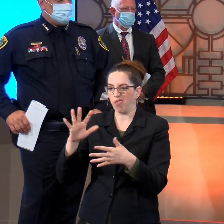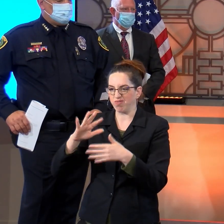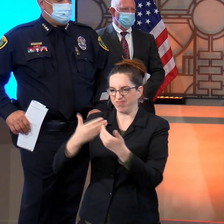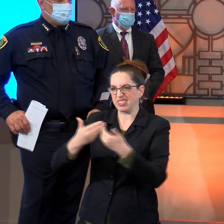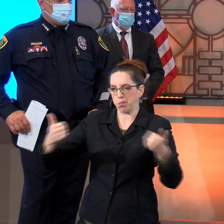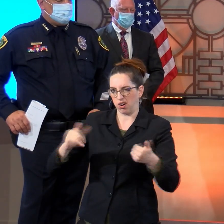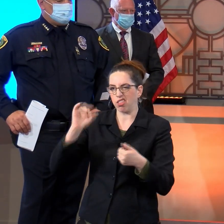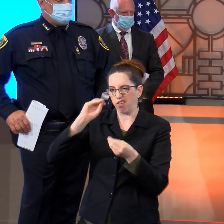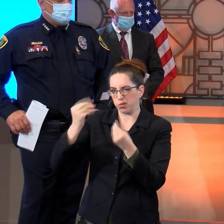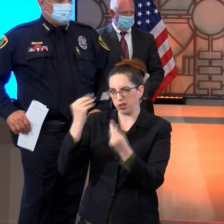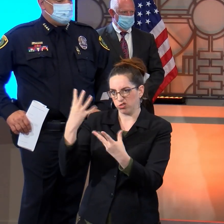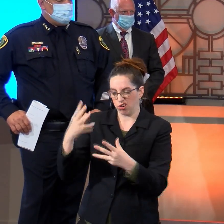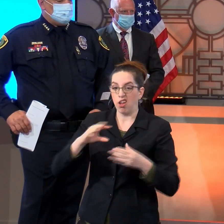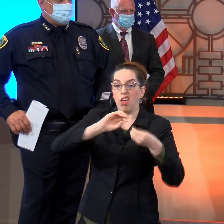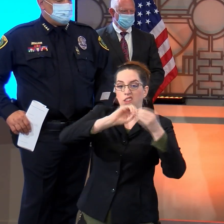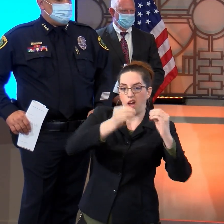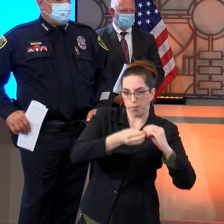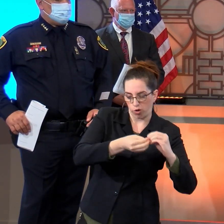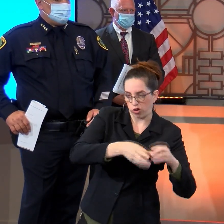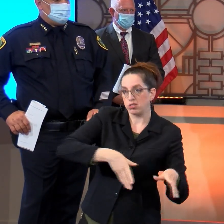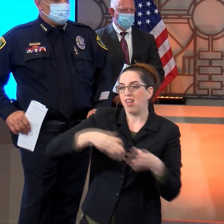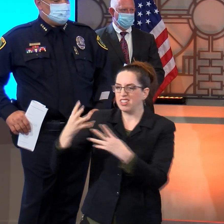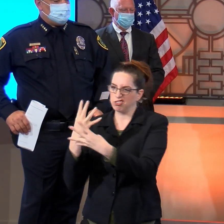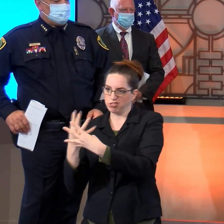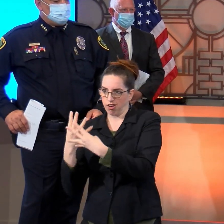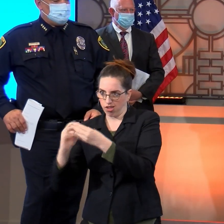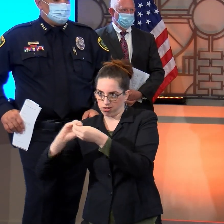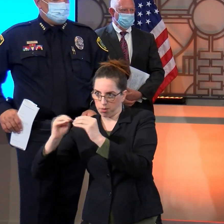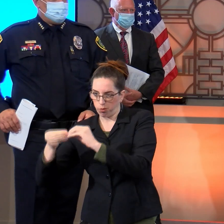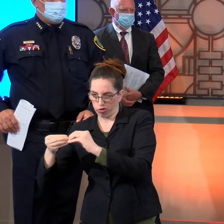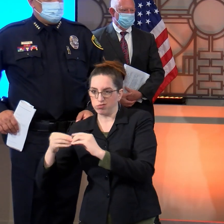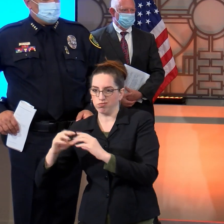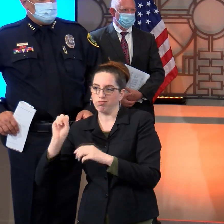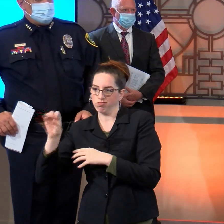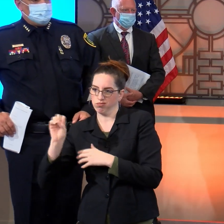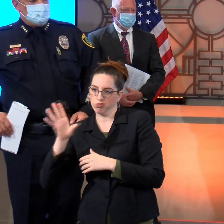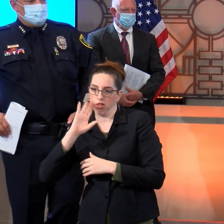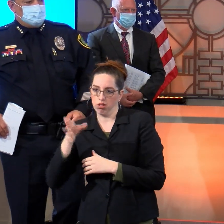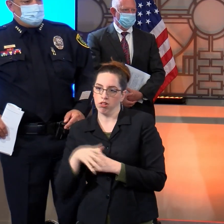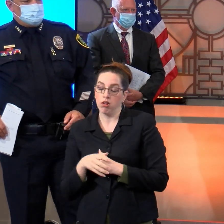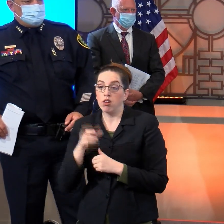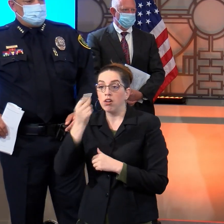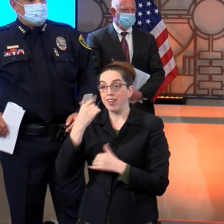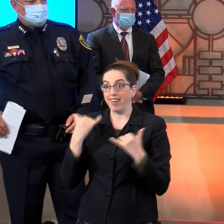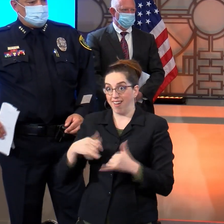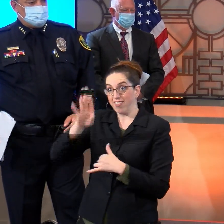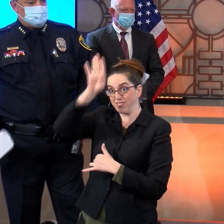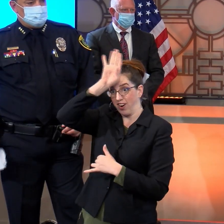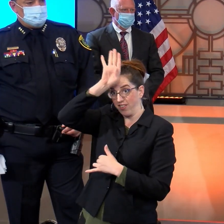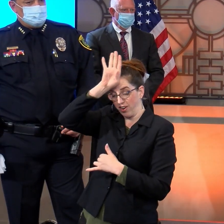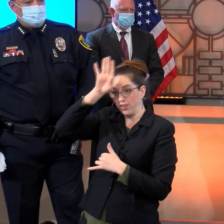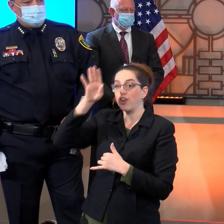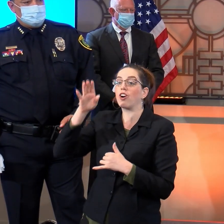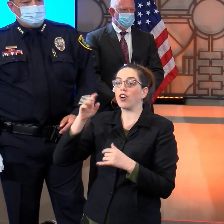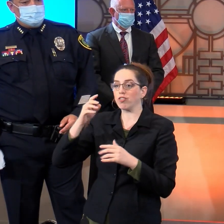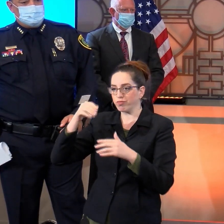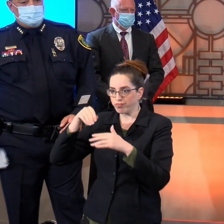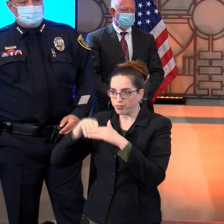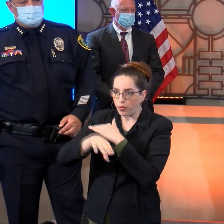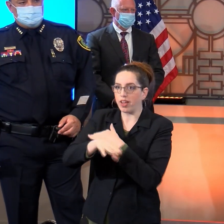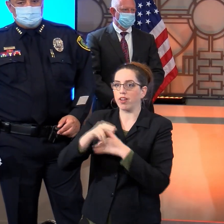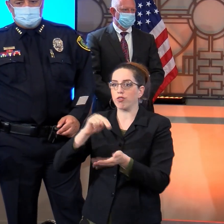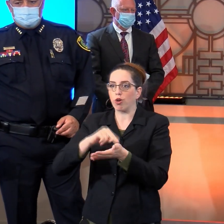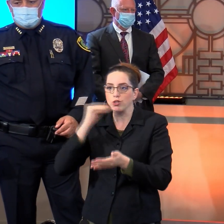information. The numbers from the county jail will be in a separate category. And just like we are now with the fire department going into many of the nursing homes